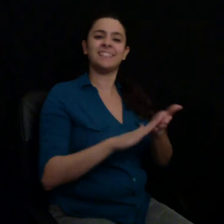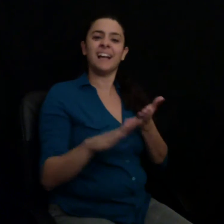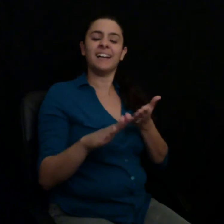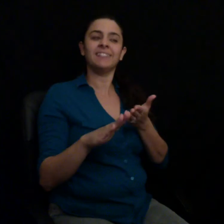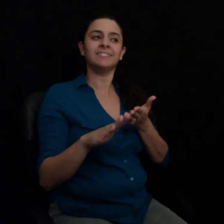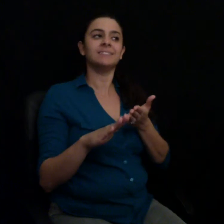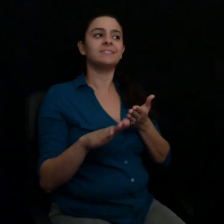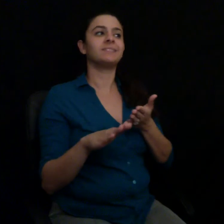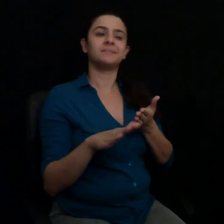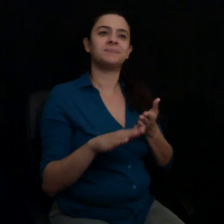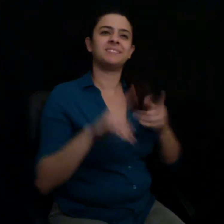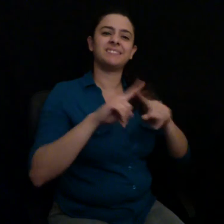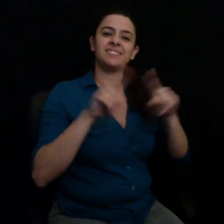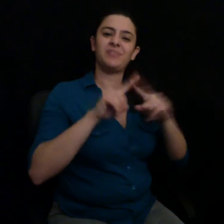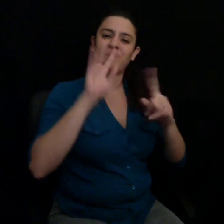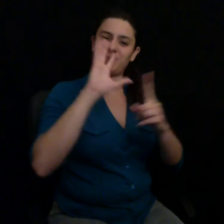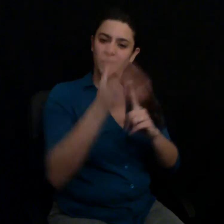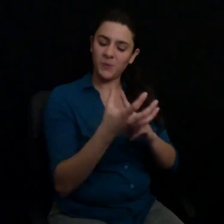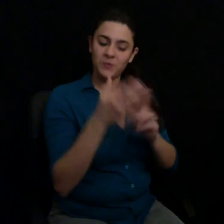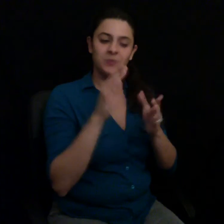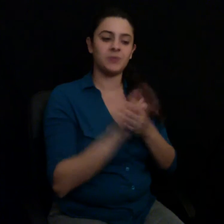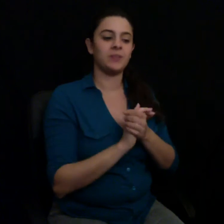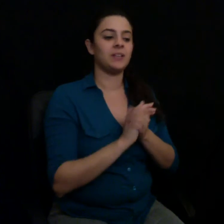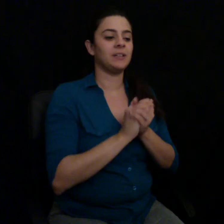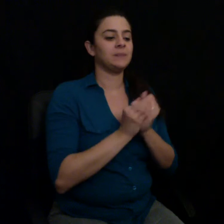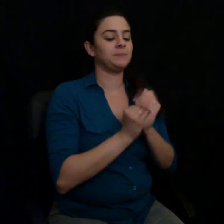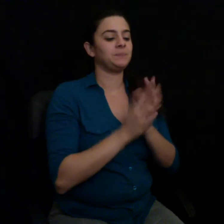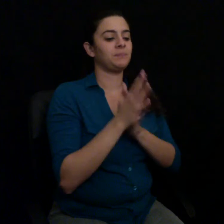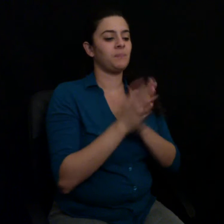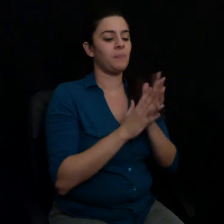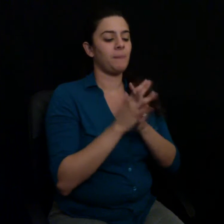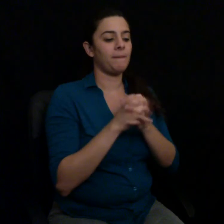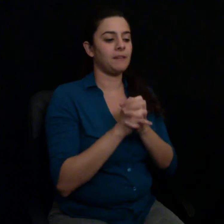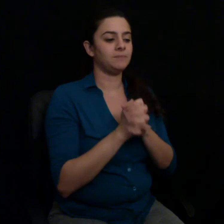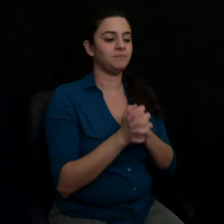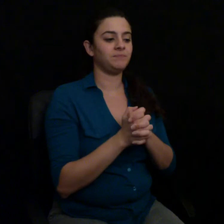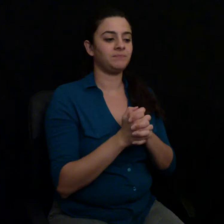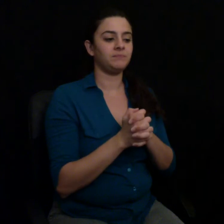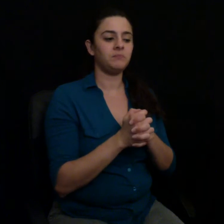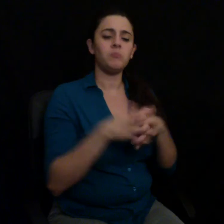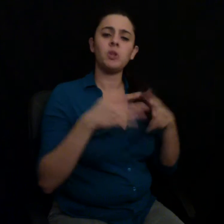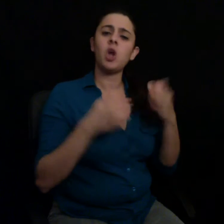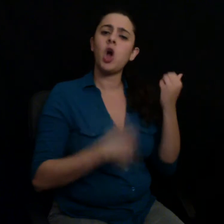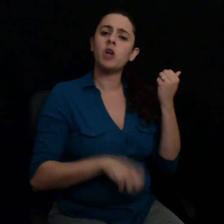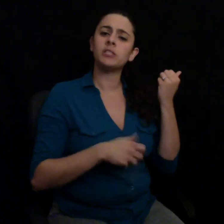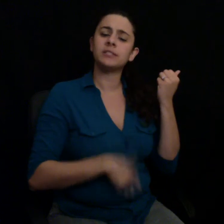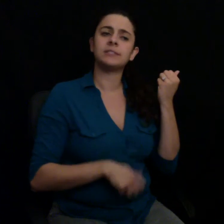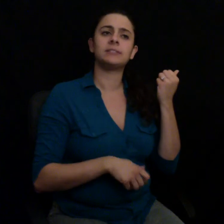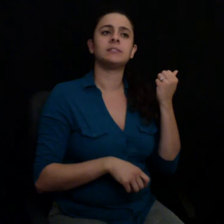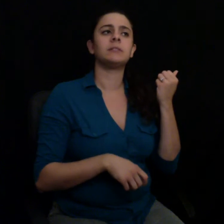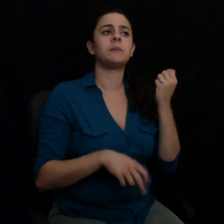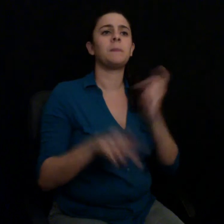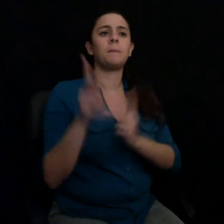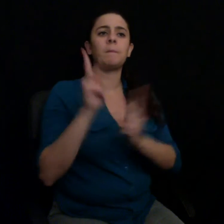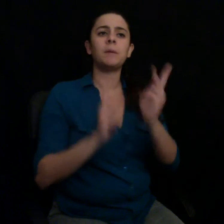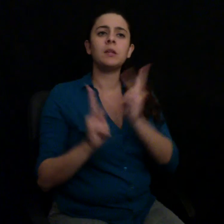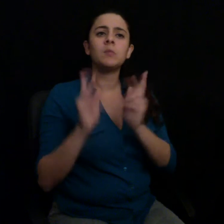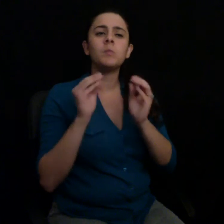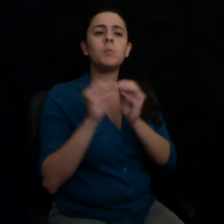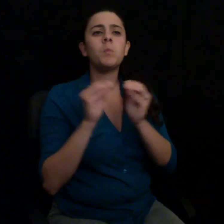America. Down in Argentina, people are, I think, a little bit more worldly and more cultured than in the USA,